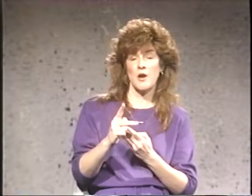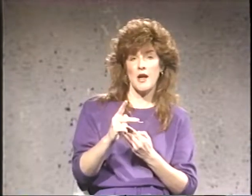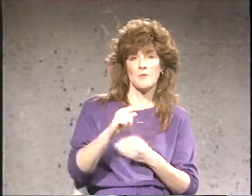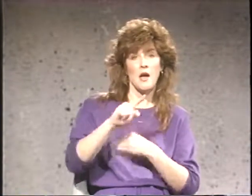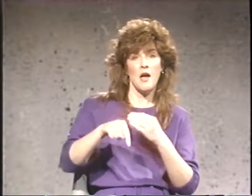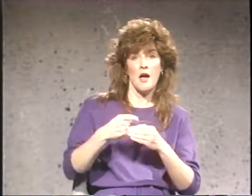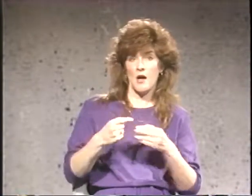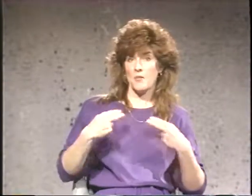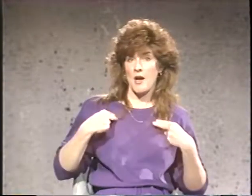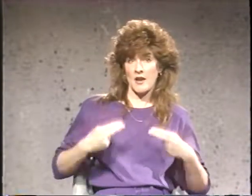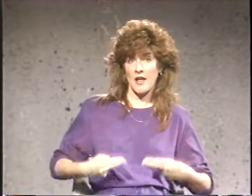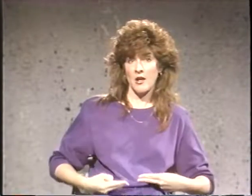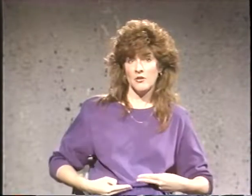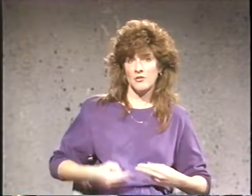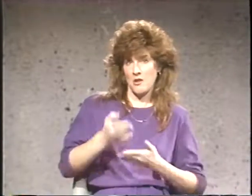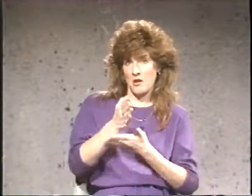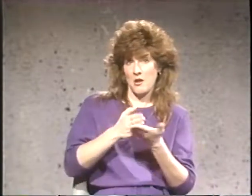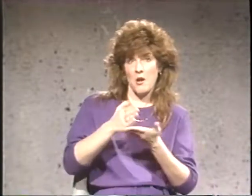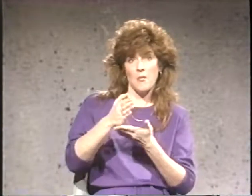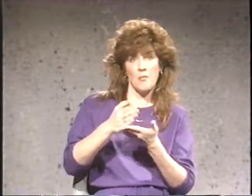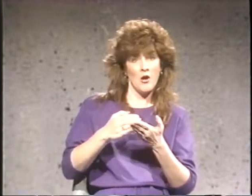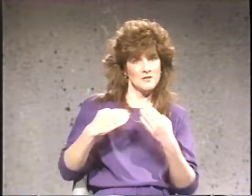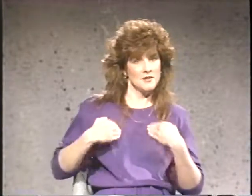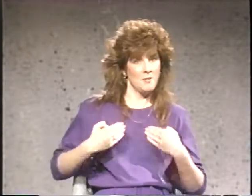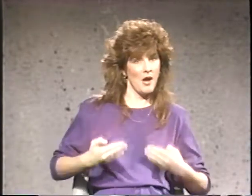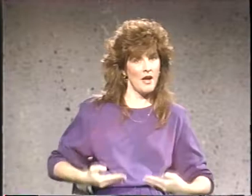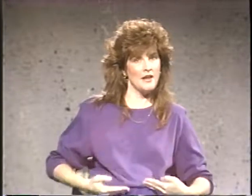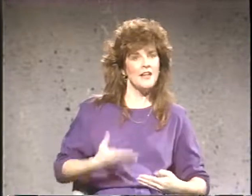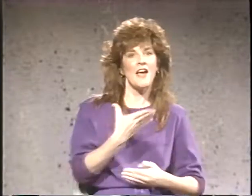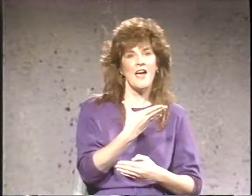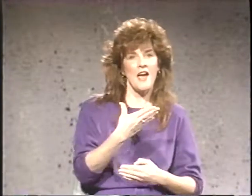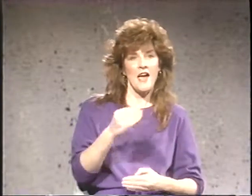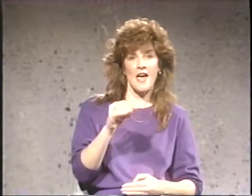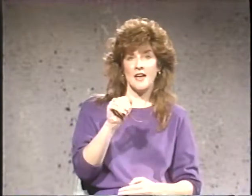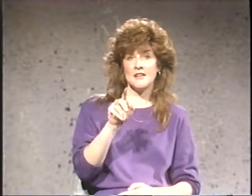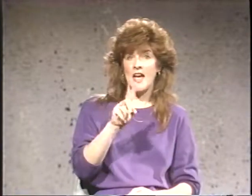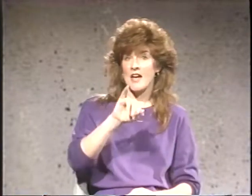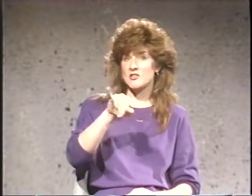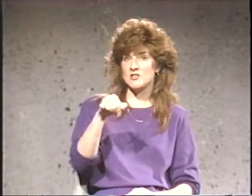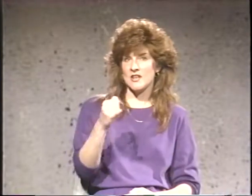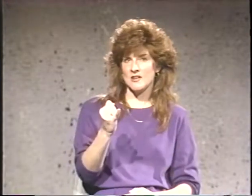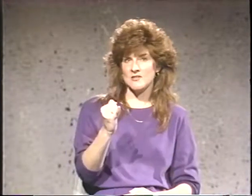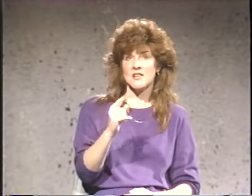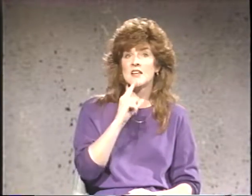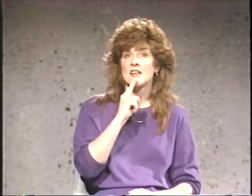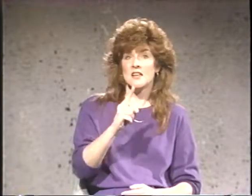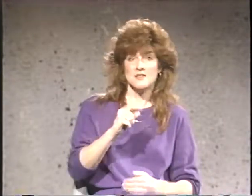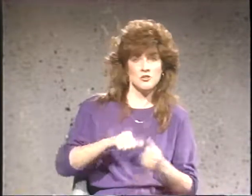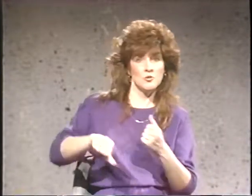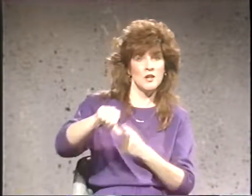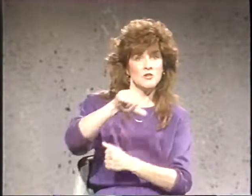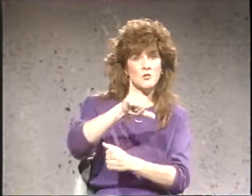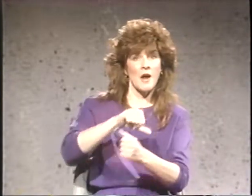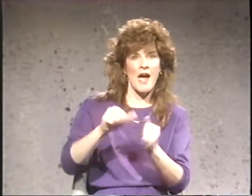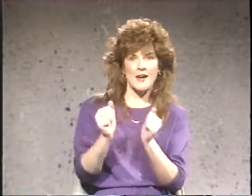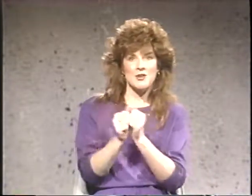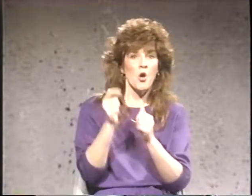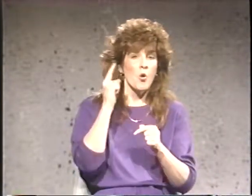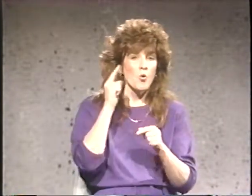program about health, parts of the body, and adjectives is to interact with